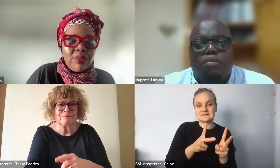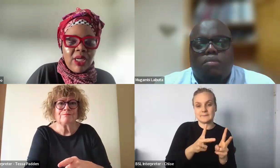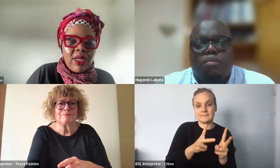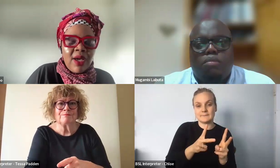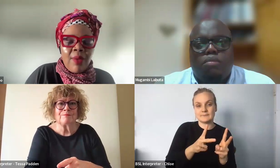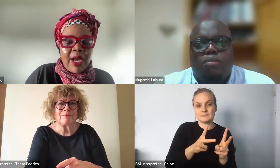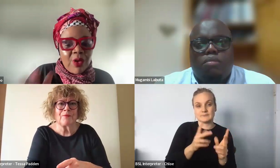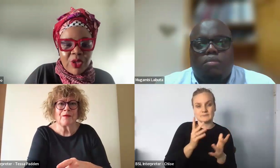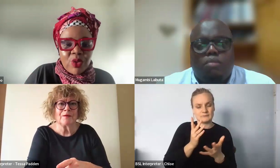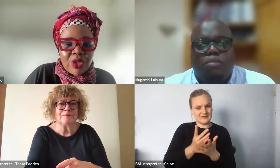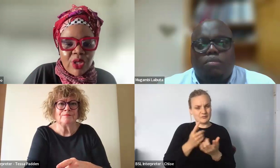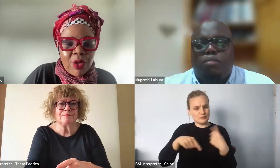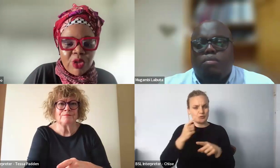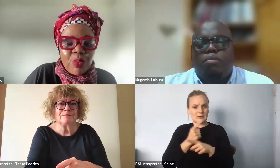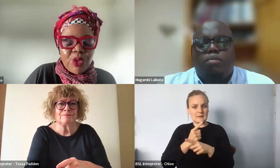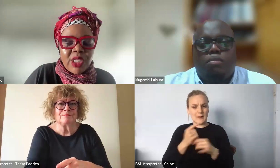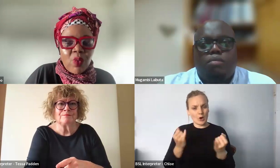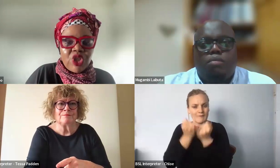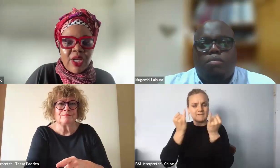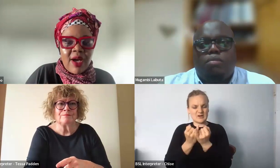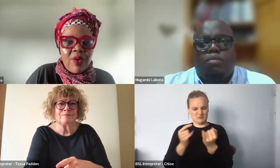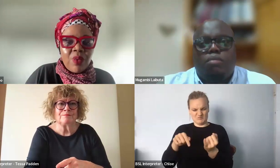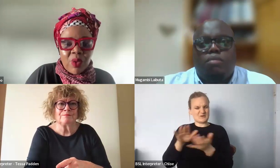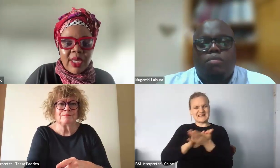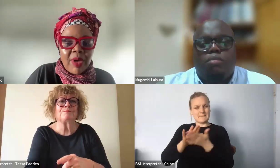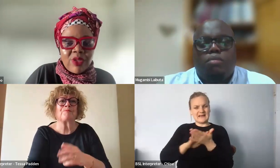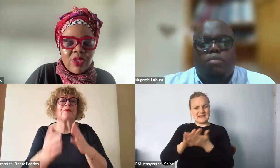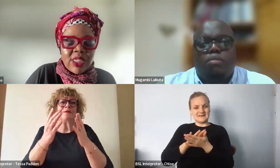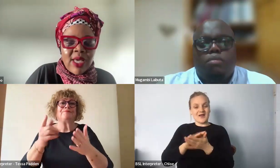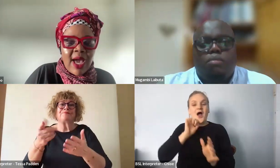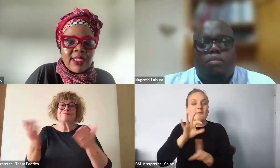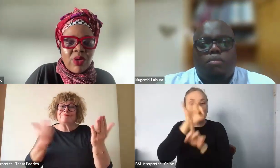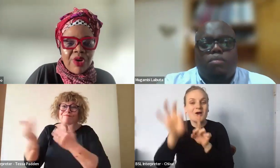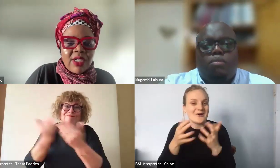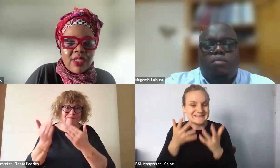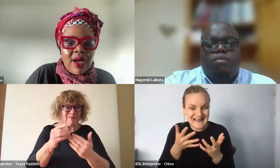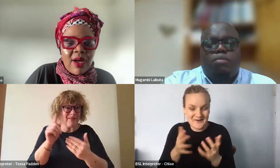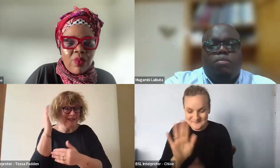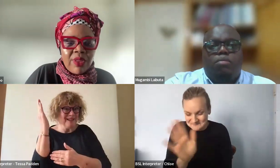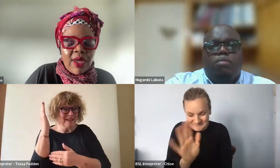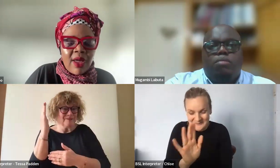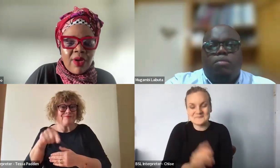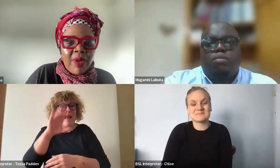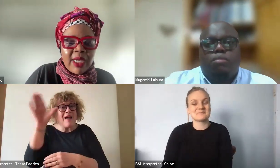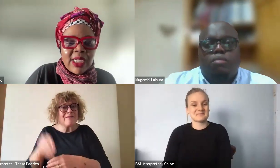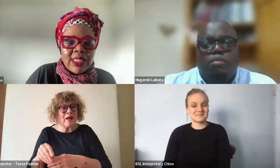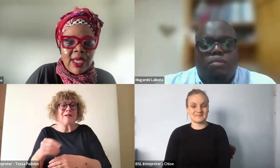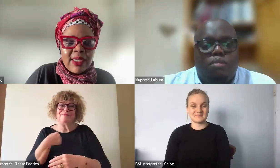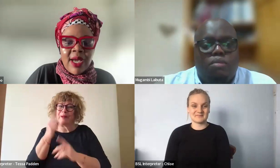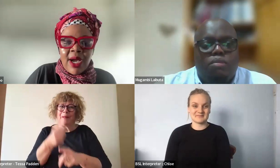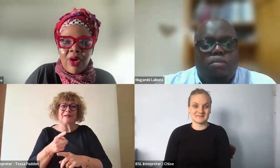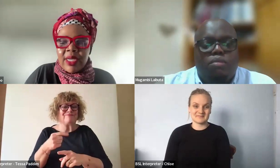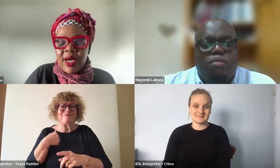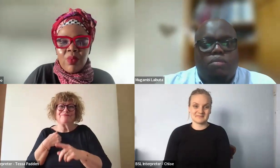do we actually mean? But I don't want to pose any question now. We will get back to this as we thread it with the other